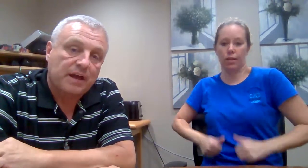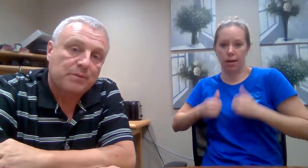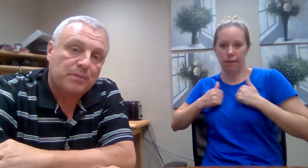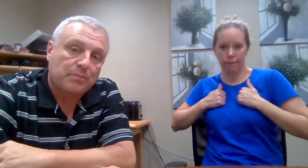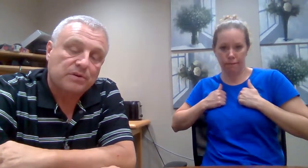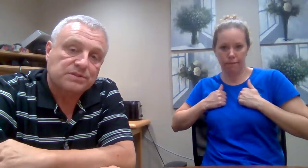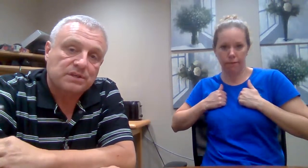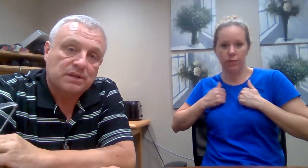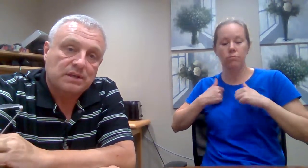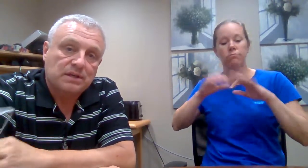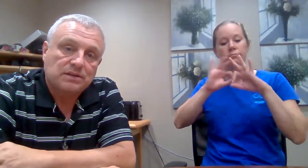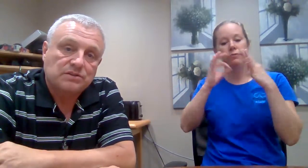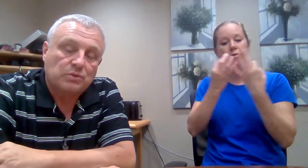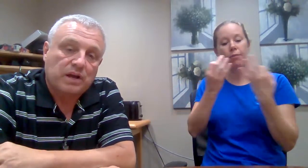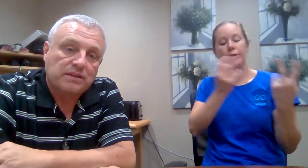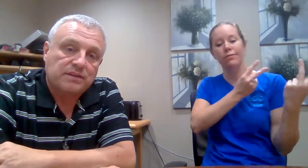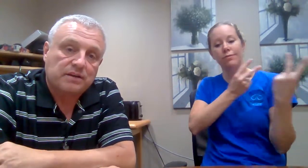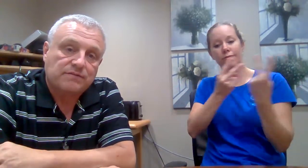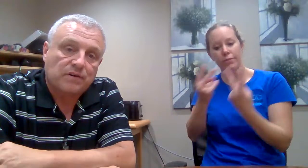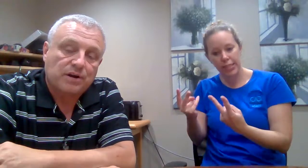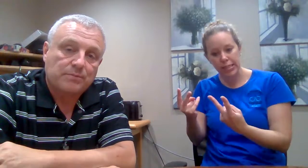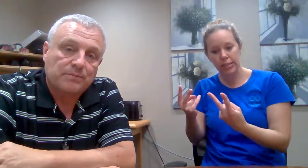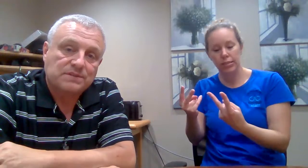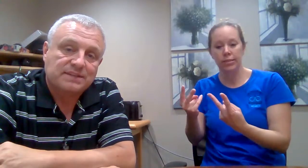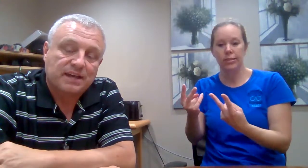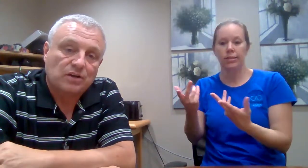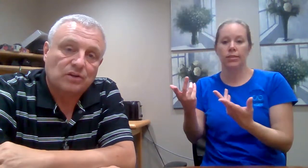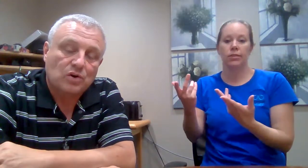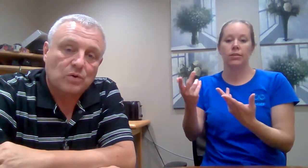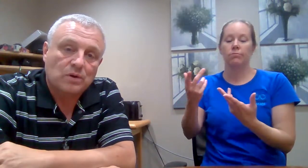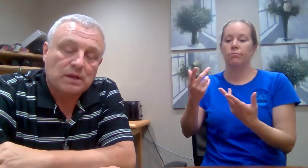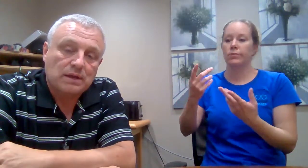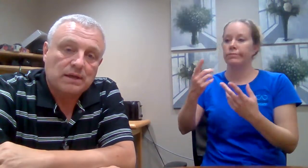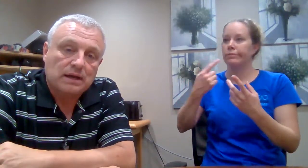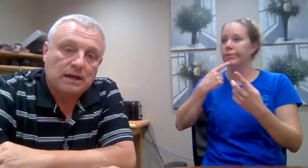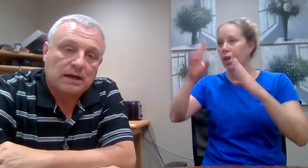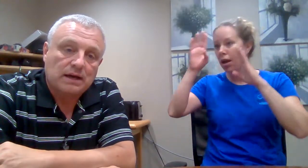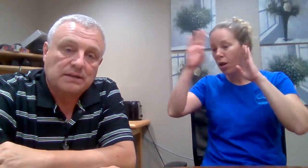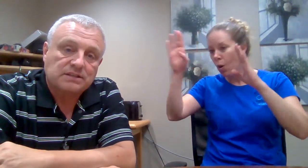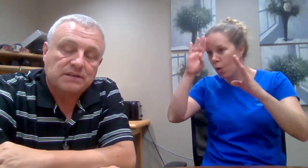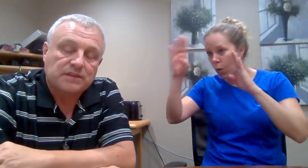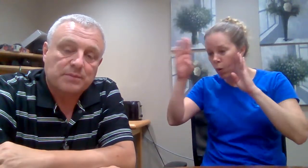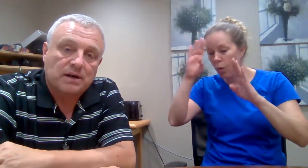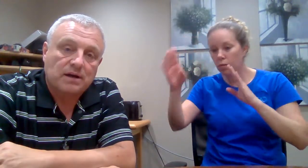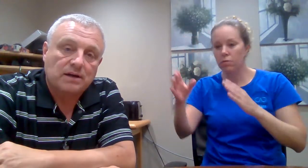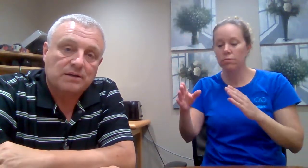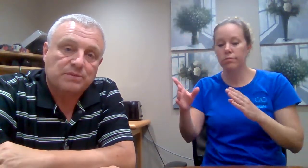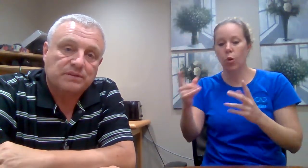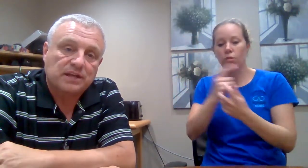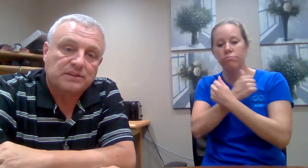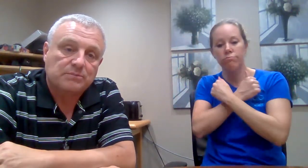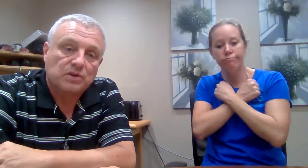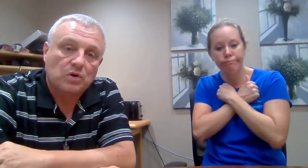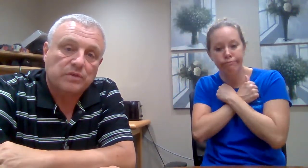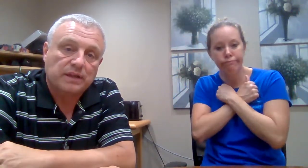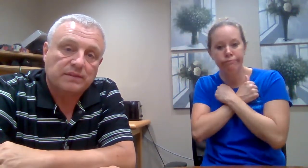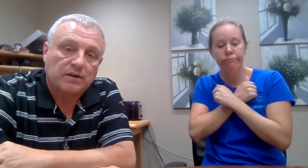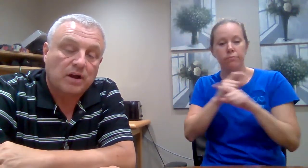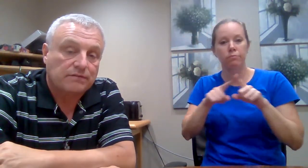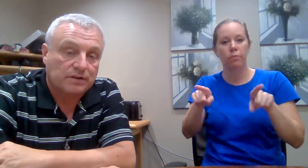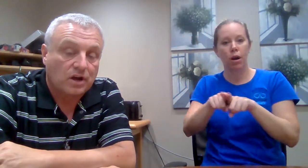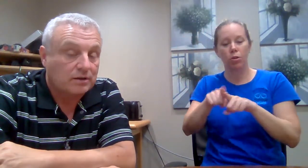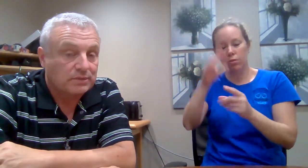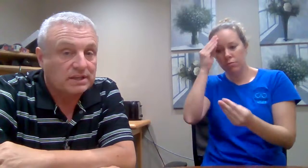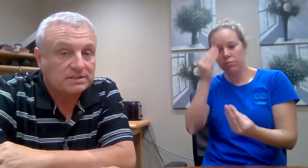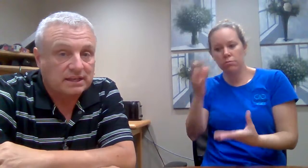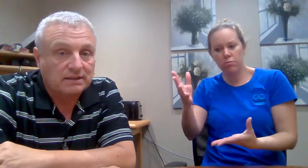to have their family members do anything from say hello, to give them a hug, but to let them know that they're